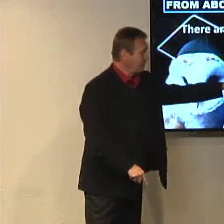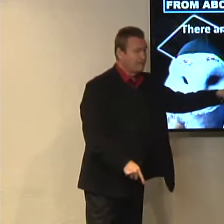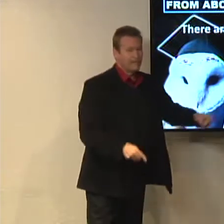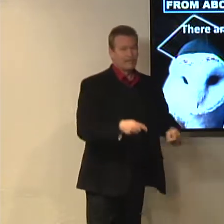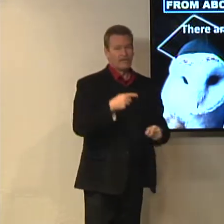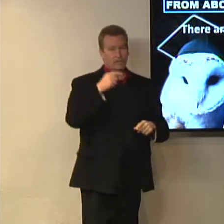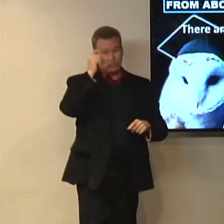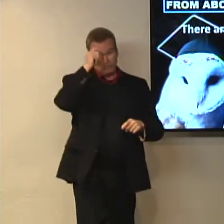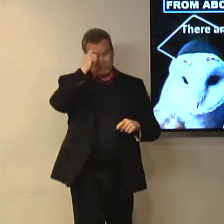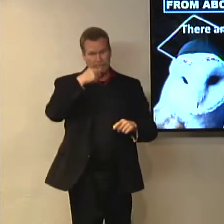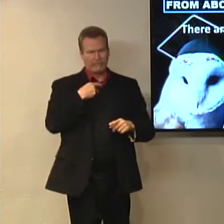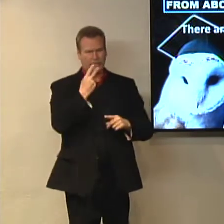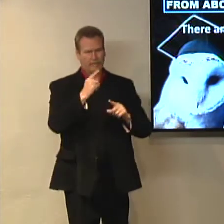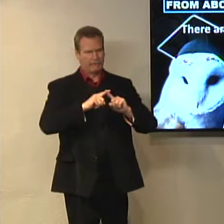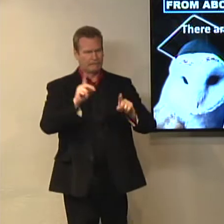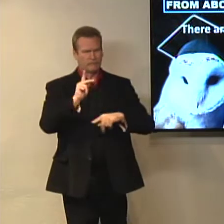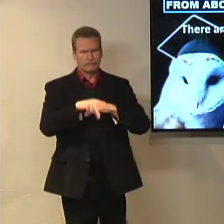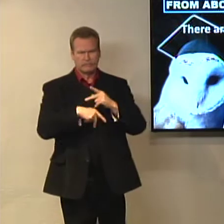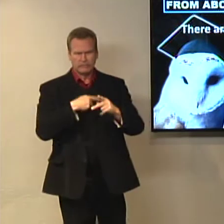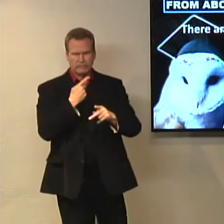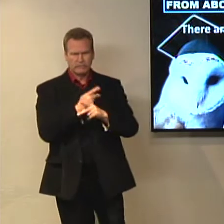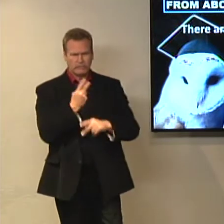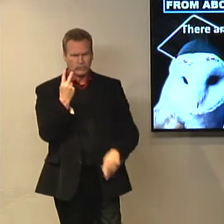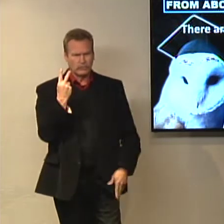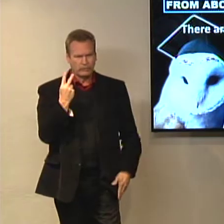So there's two different kinds of wisdom.